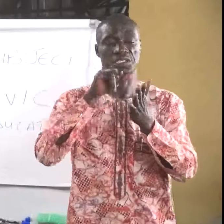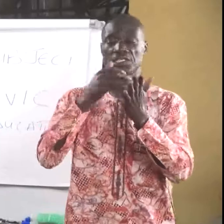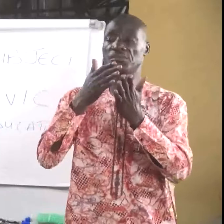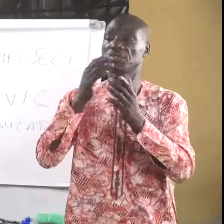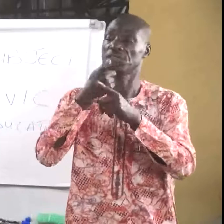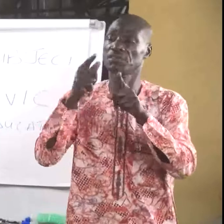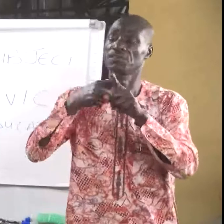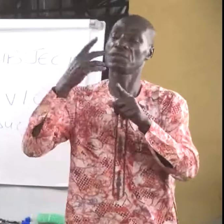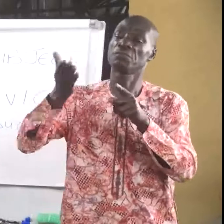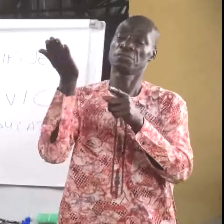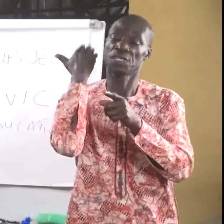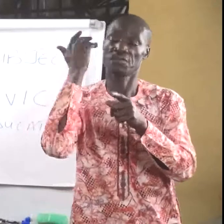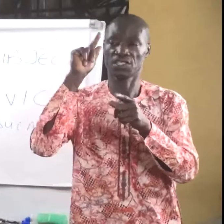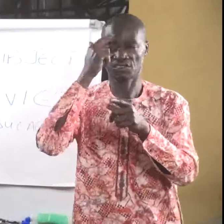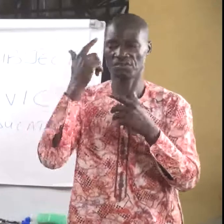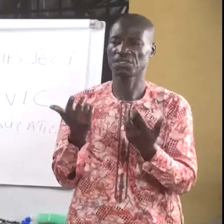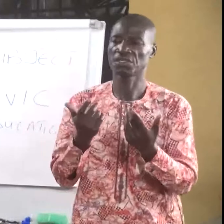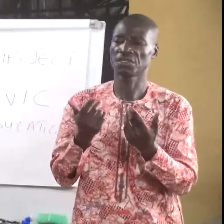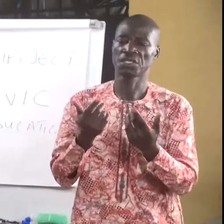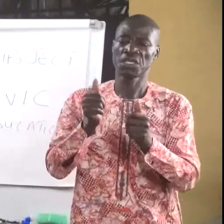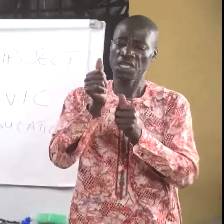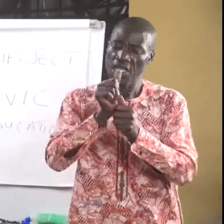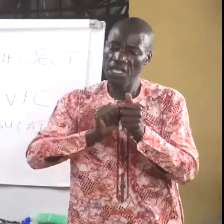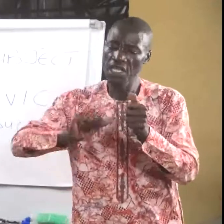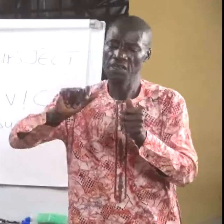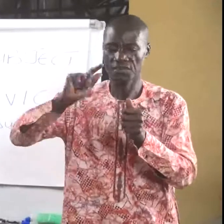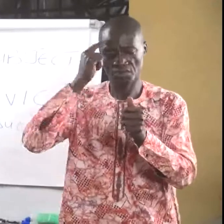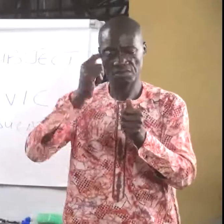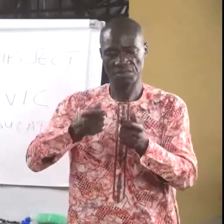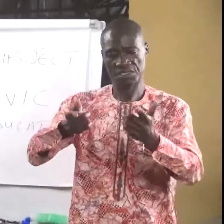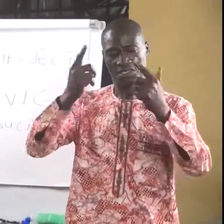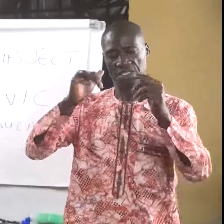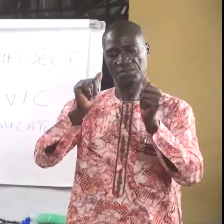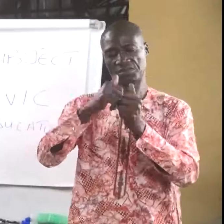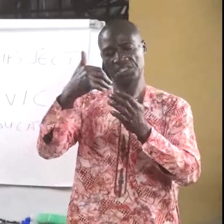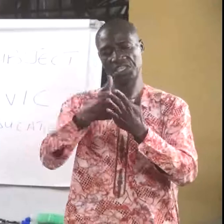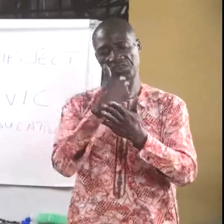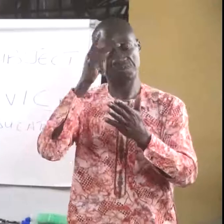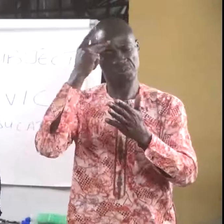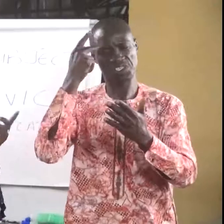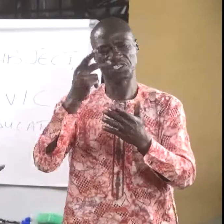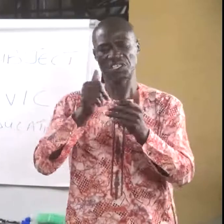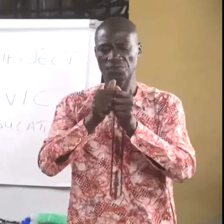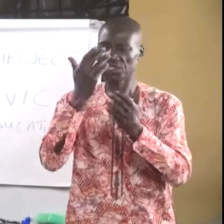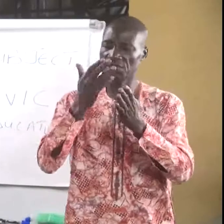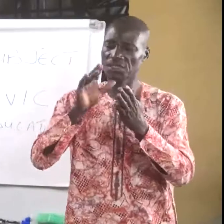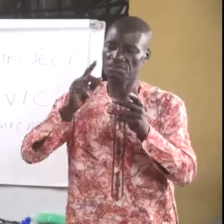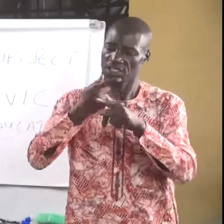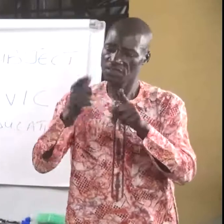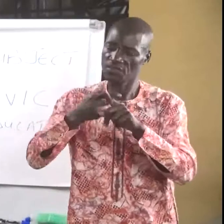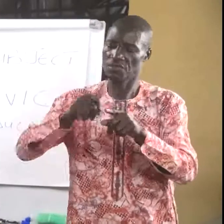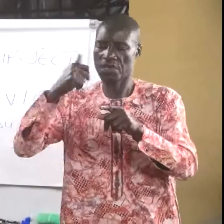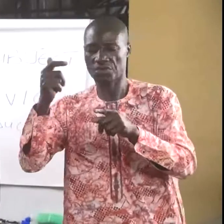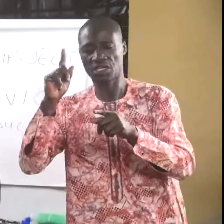the previous government. Though they come with their own vision, and their vision may be different from the other